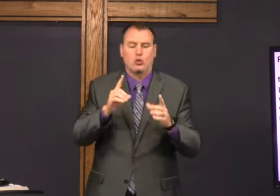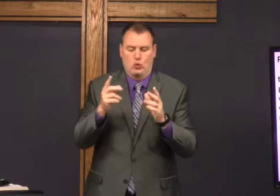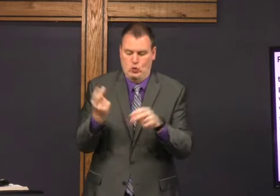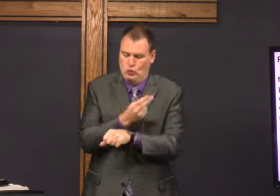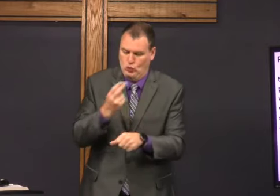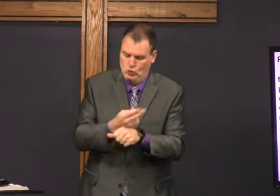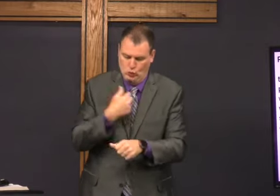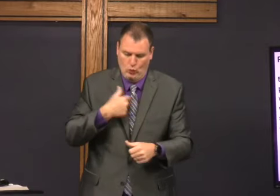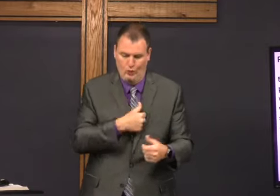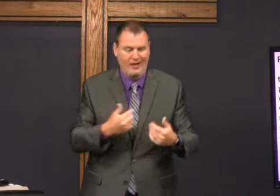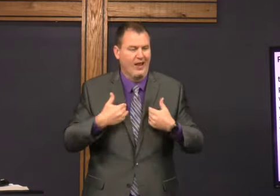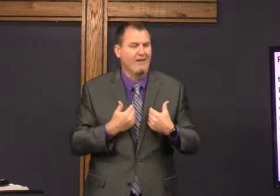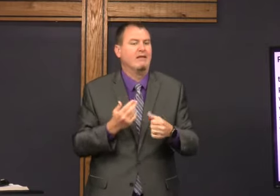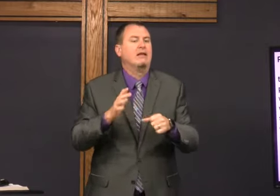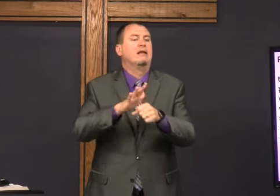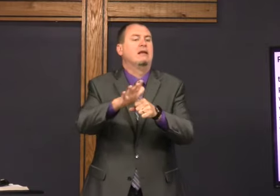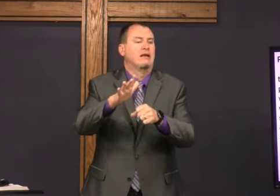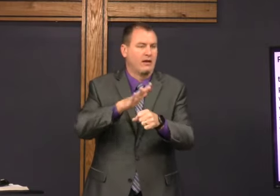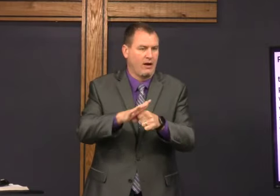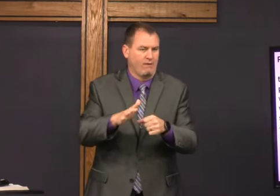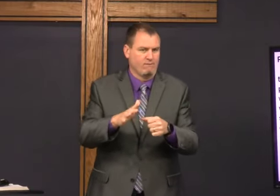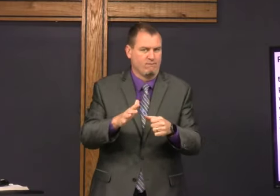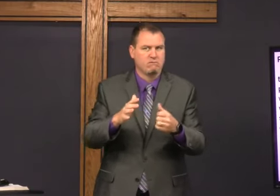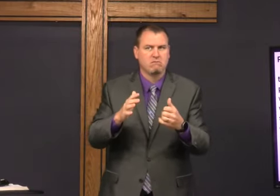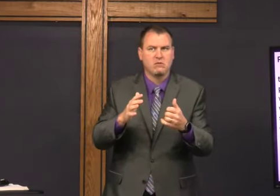We don't use what we have enough.